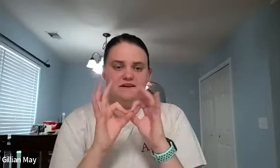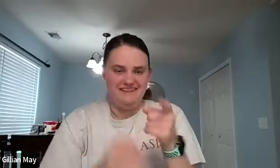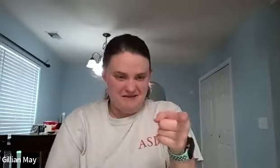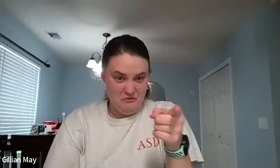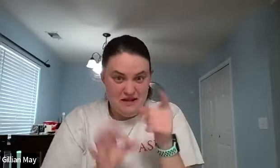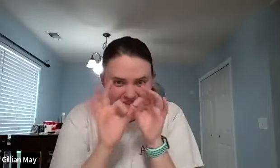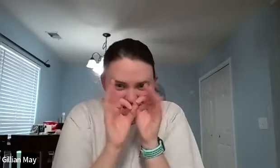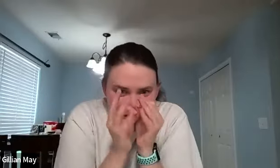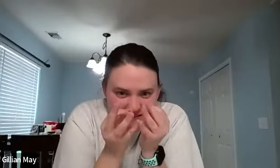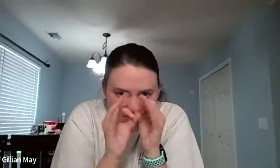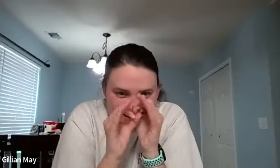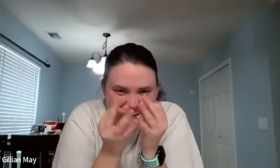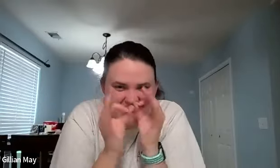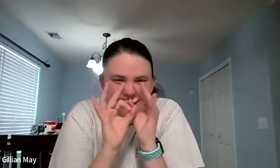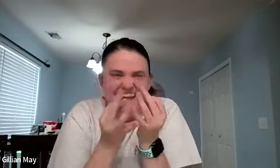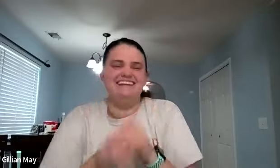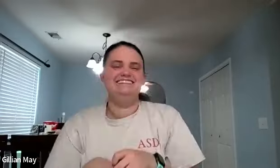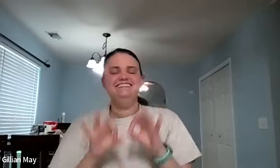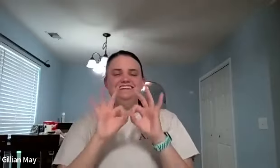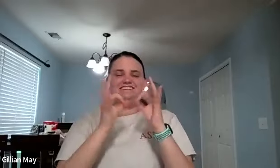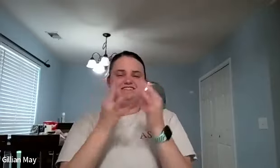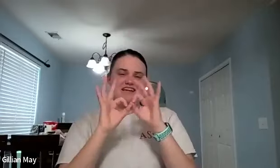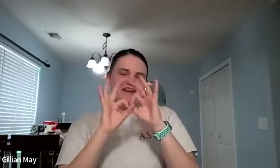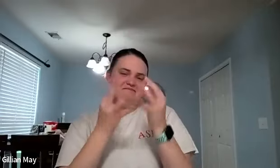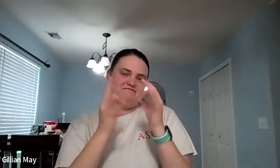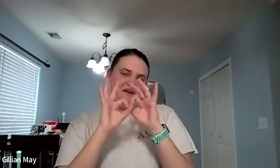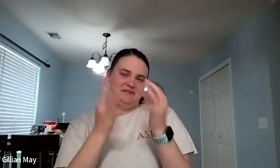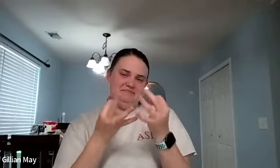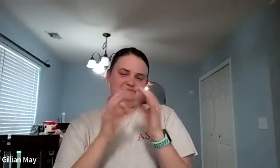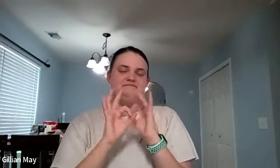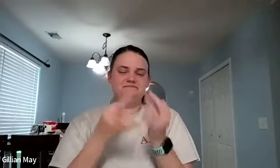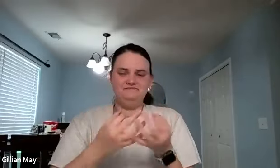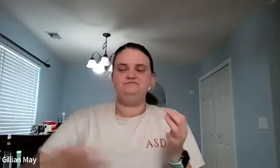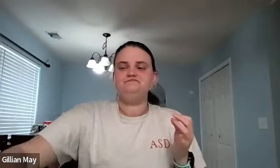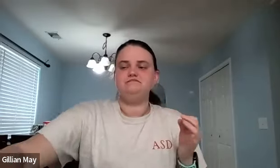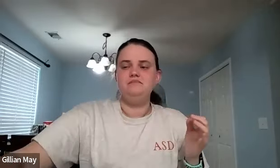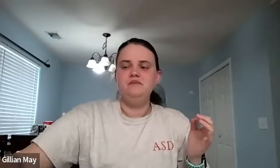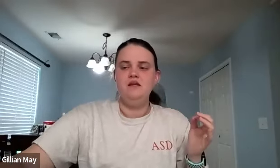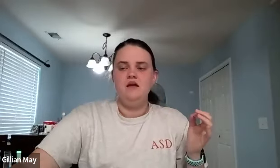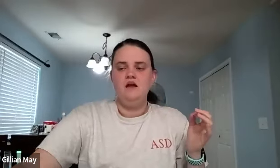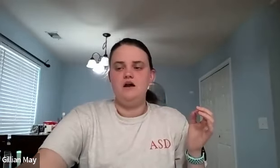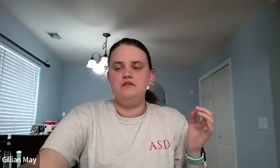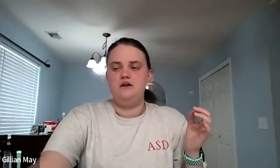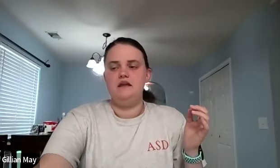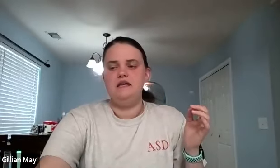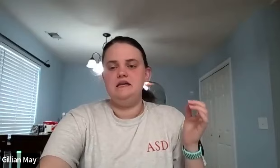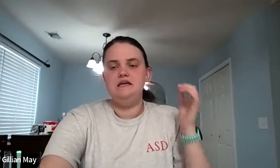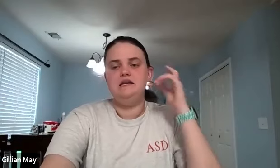family. Yep, really small family. So just kind of family. Are there